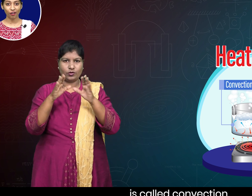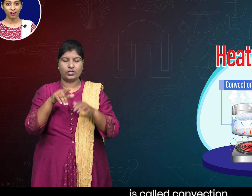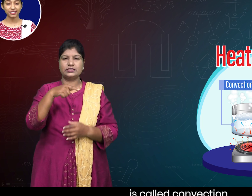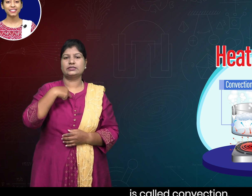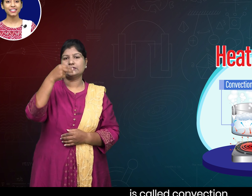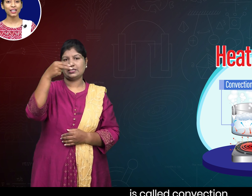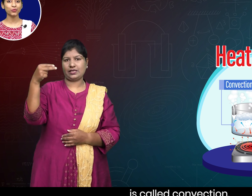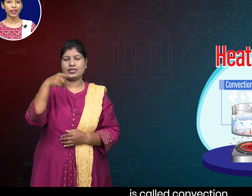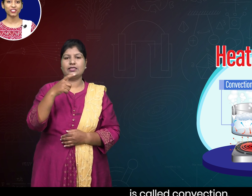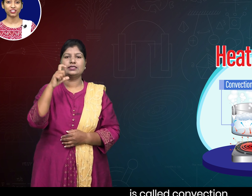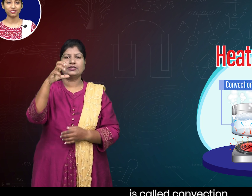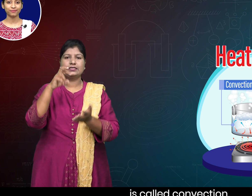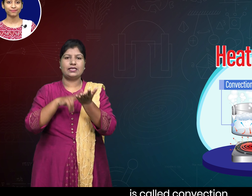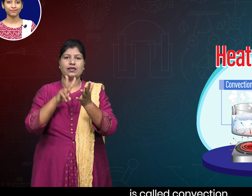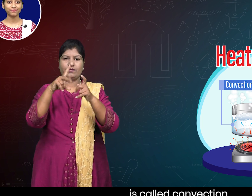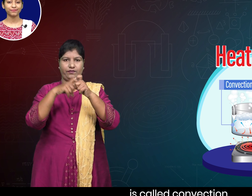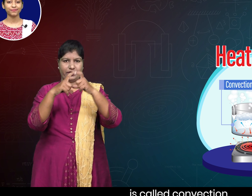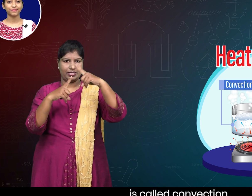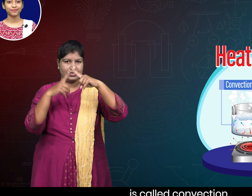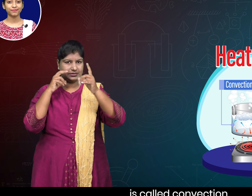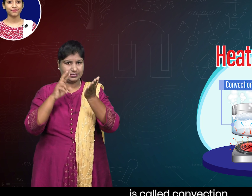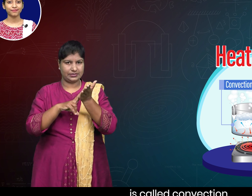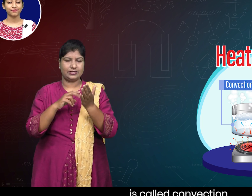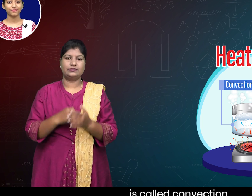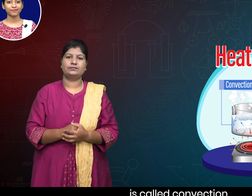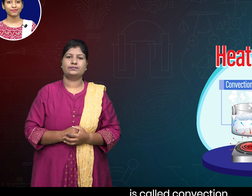is called convection.